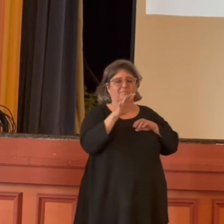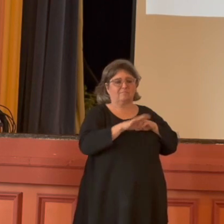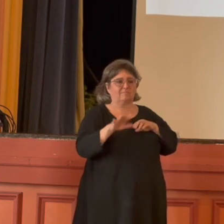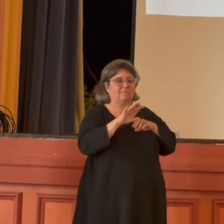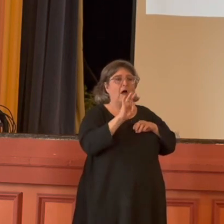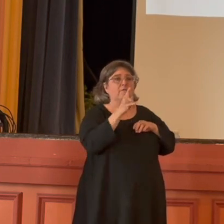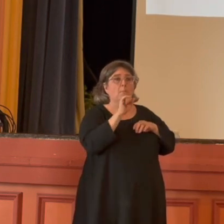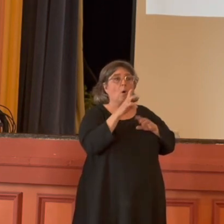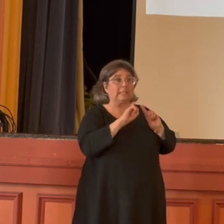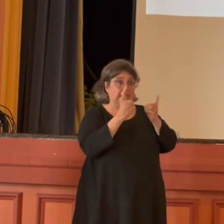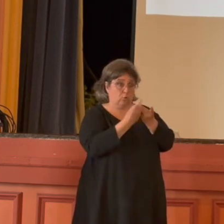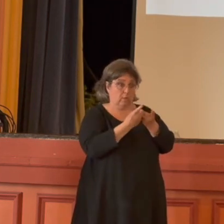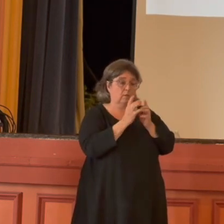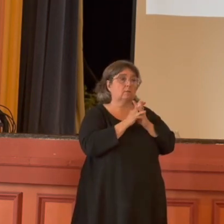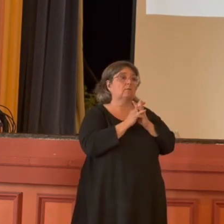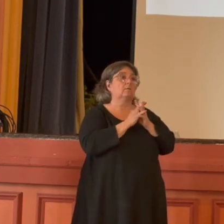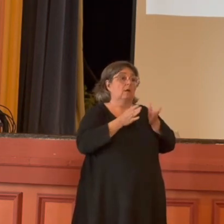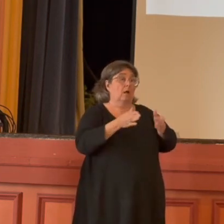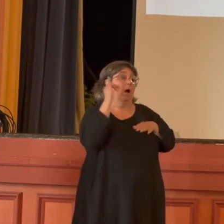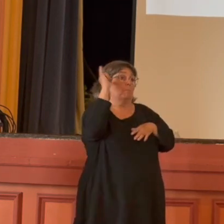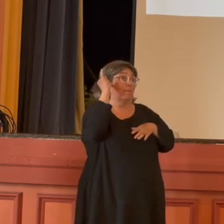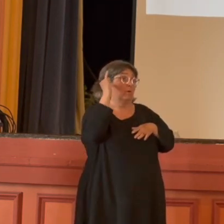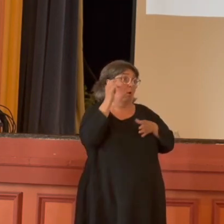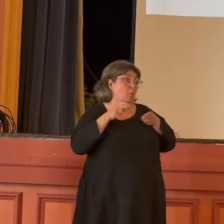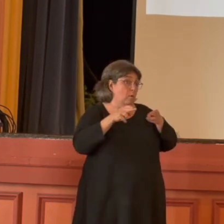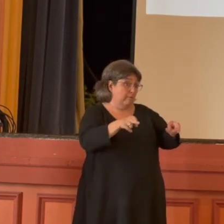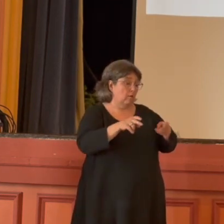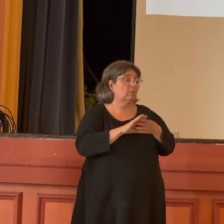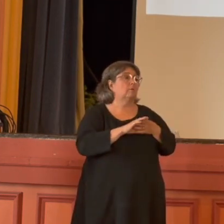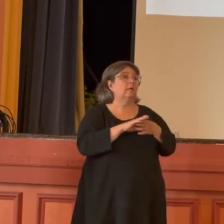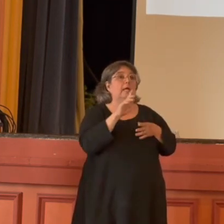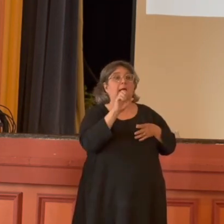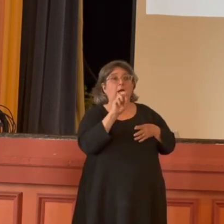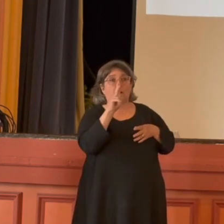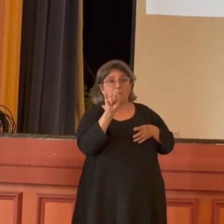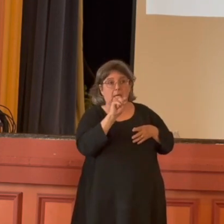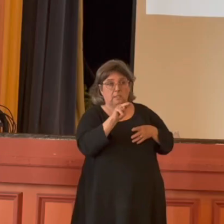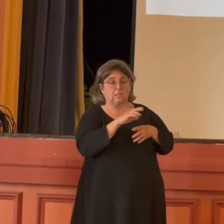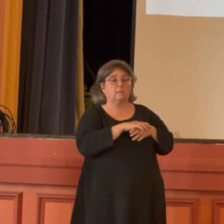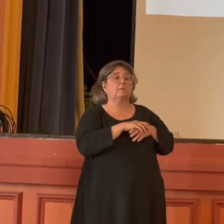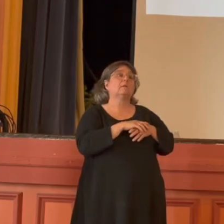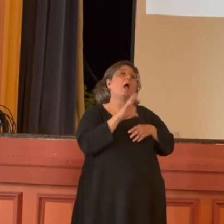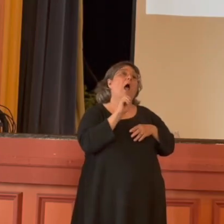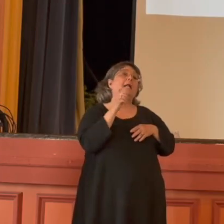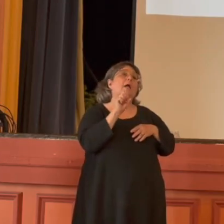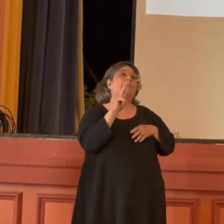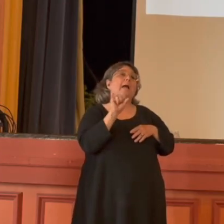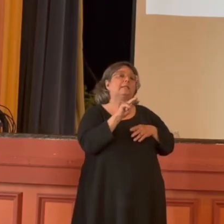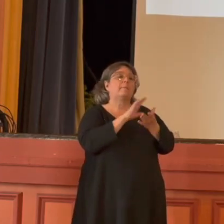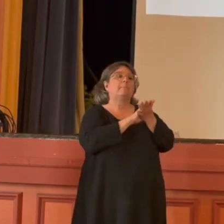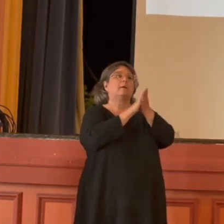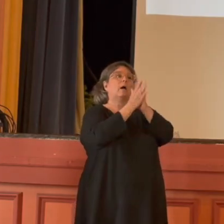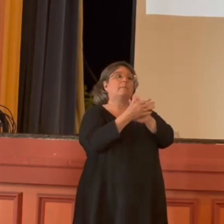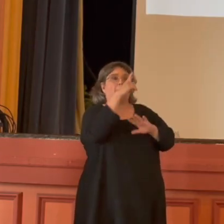the Fillmore district along the Buffalo River and the Erie Basin, and then as the Erie Basin